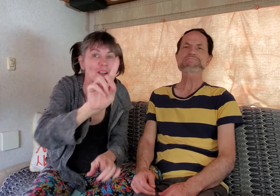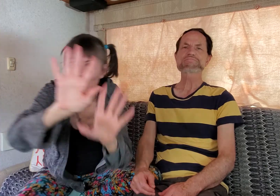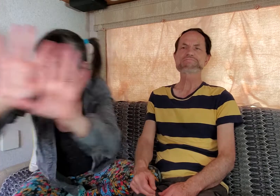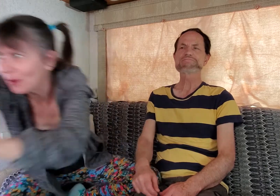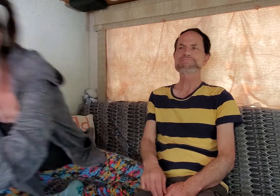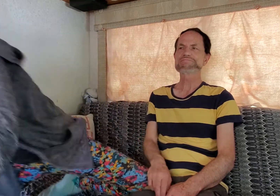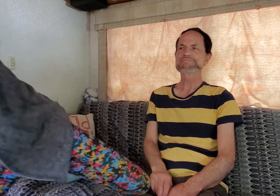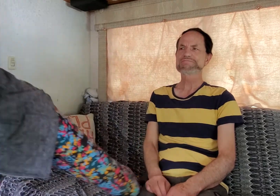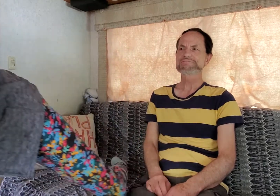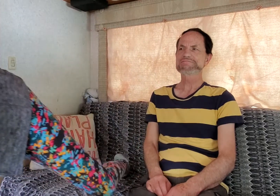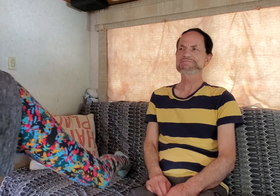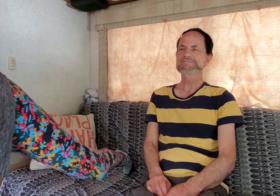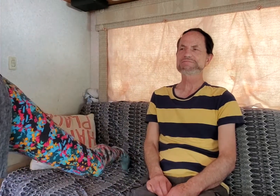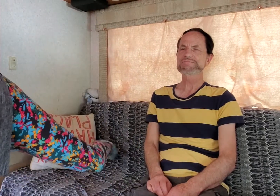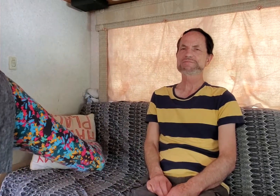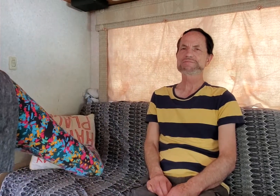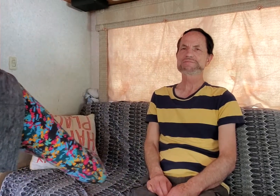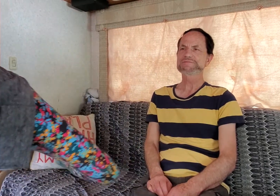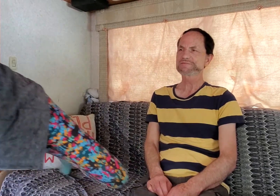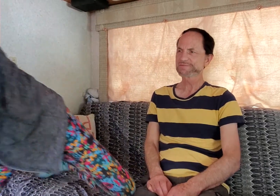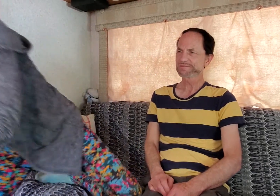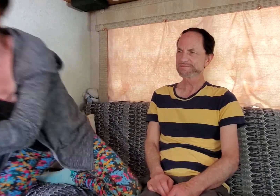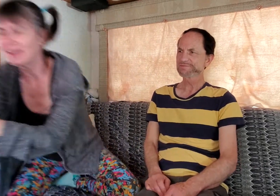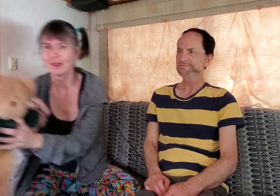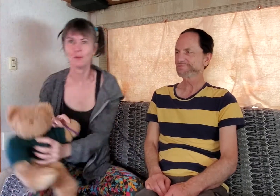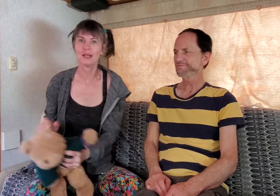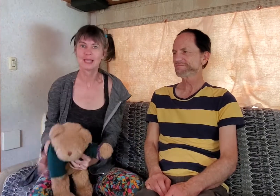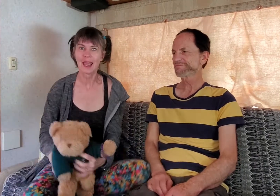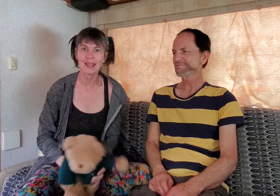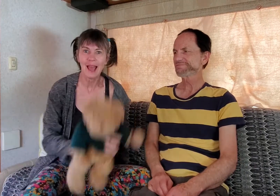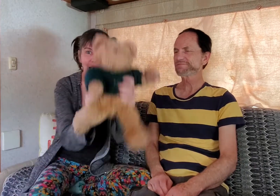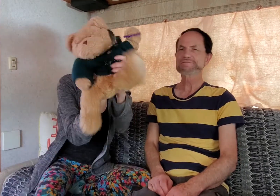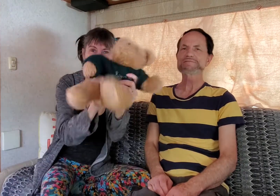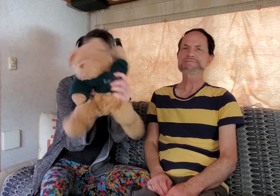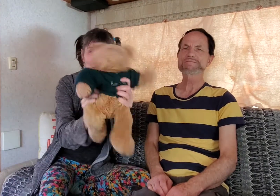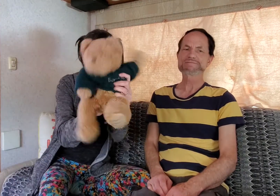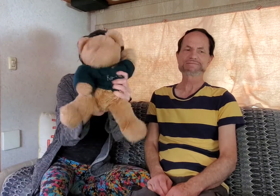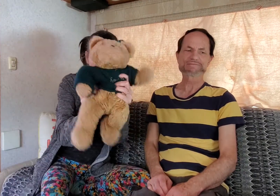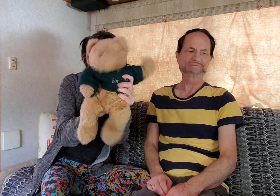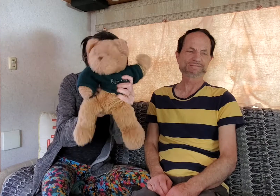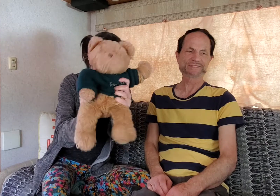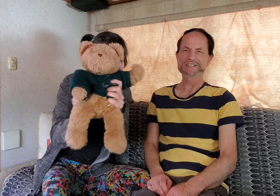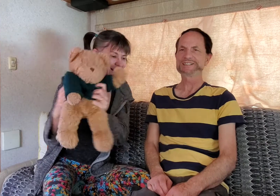Actually, hold on. I got a visual here. It was a teddy bear.